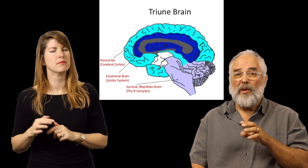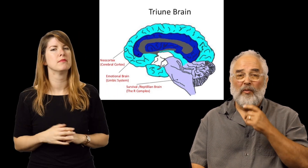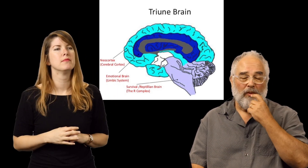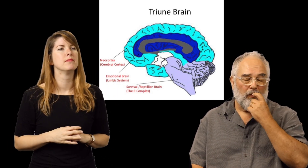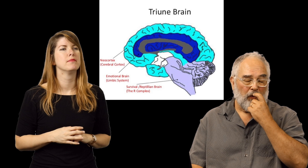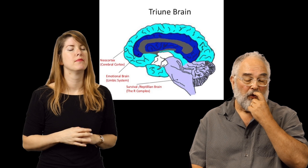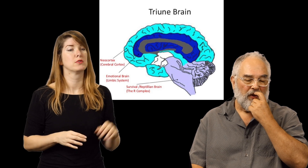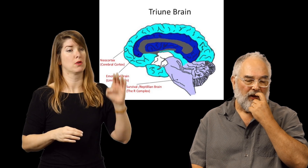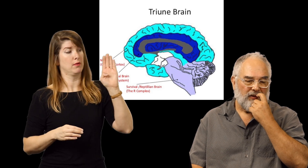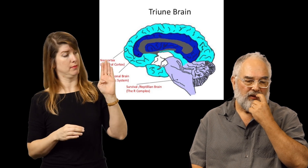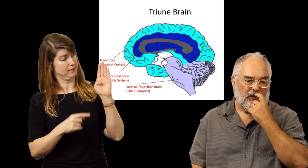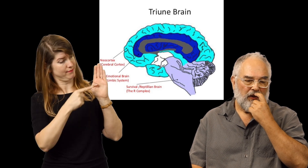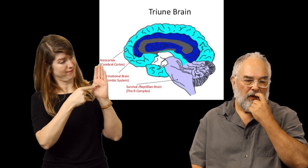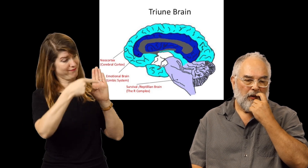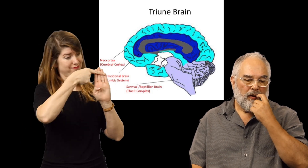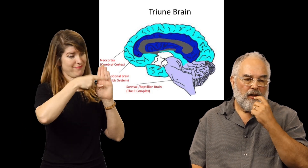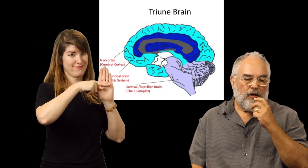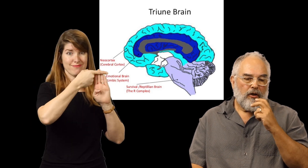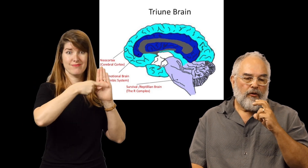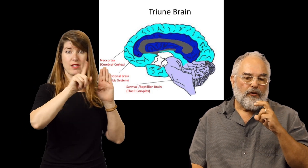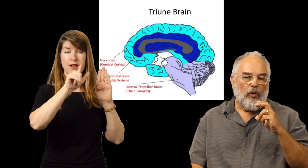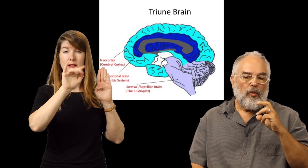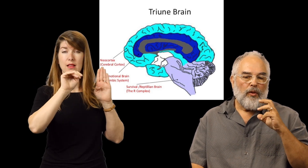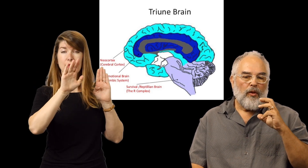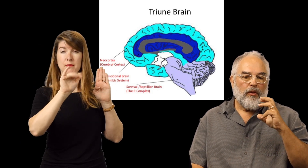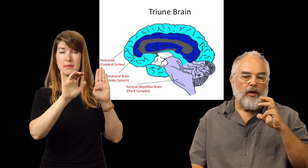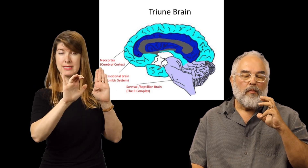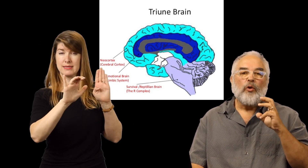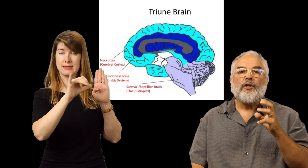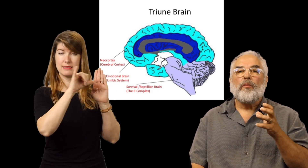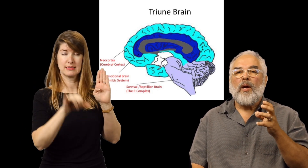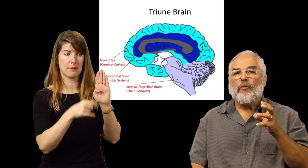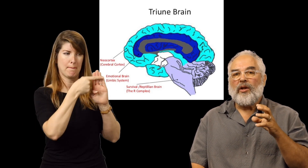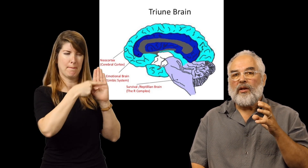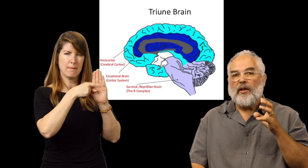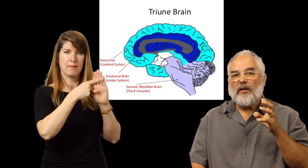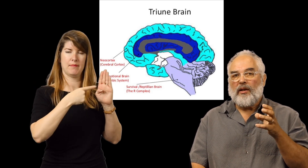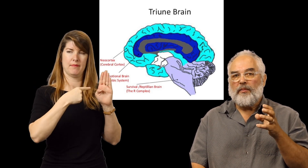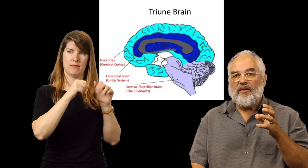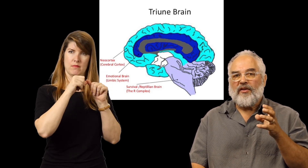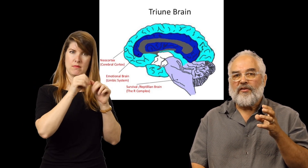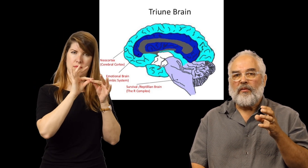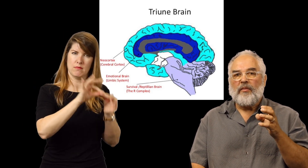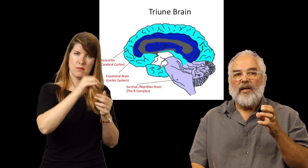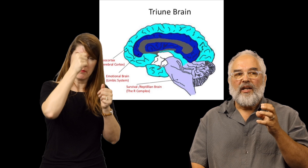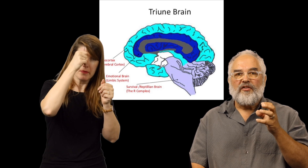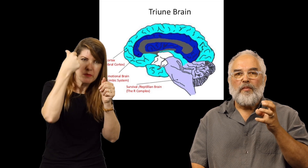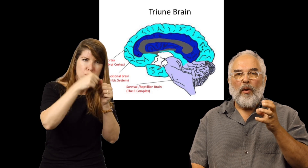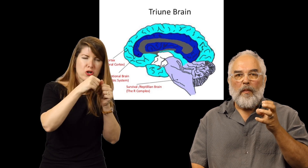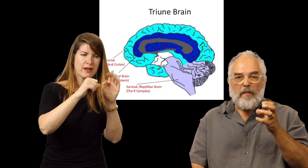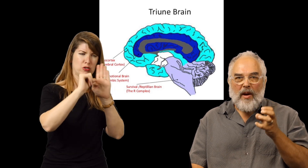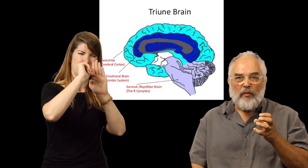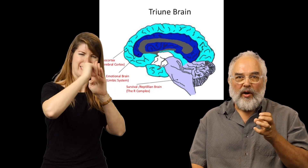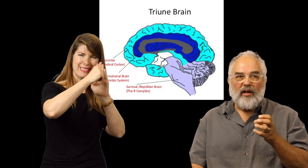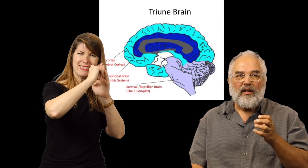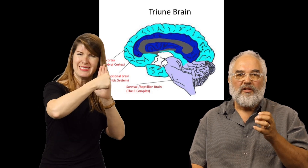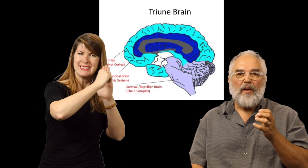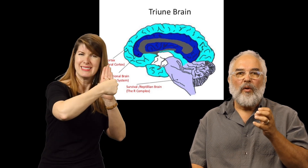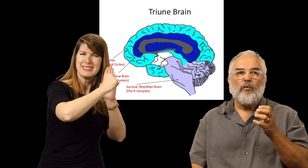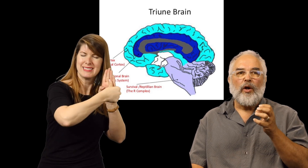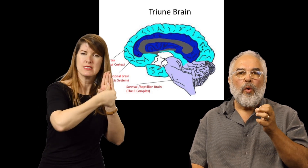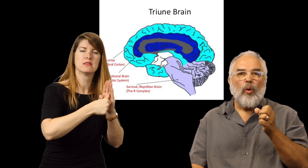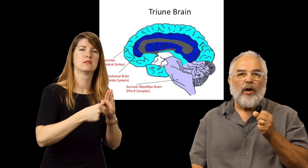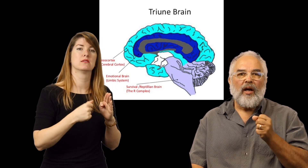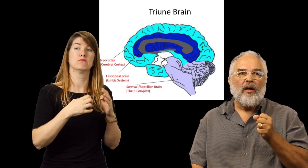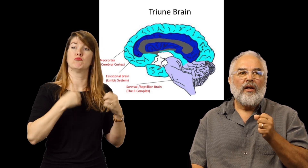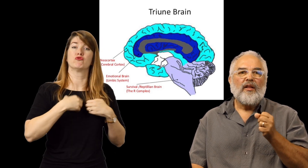tend to remember the good things. So the emotional memory in the limbic system is about memory. It's